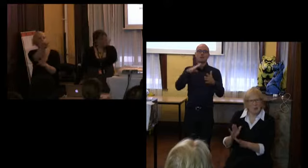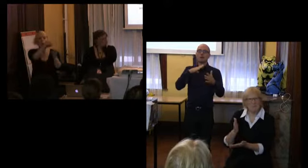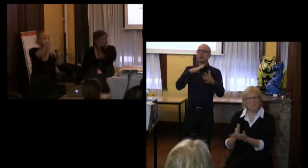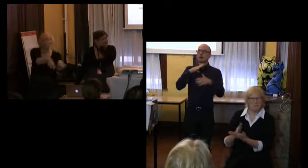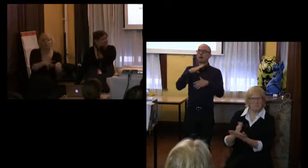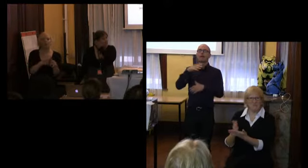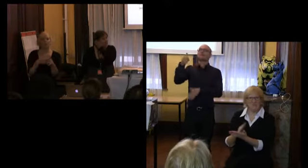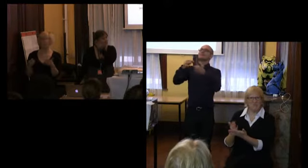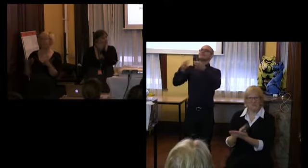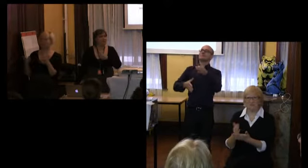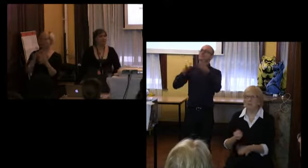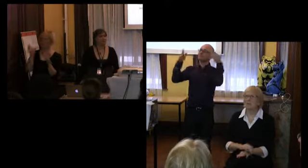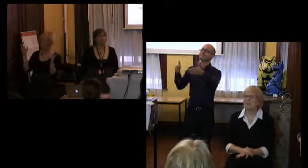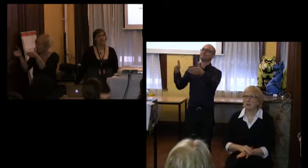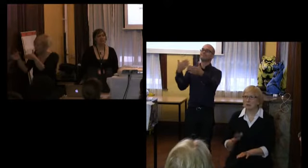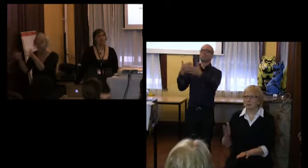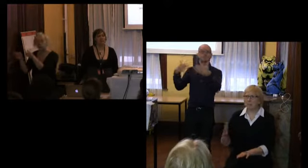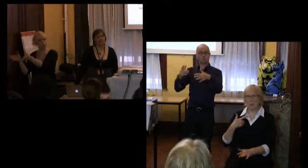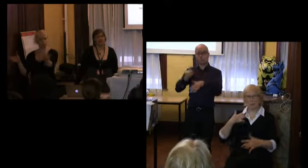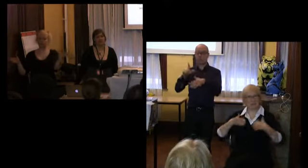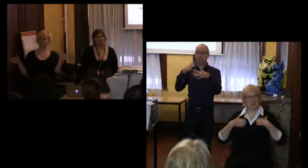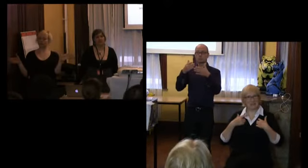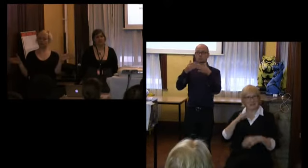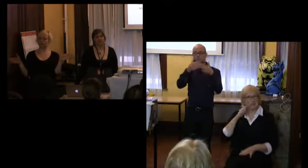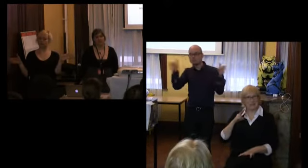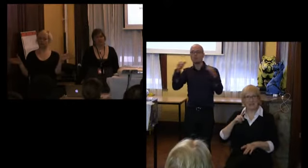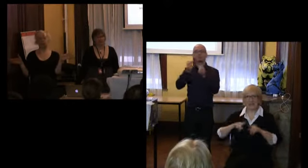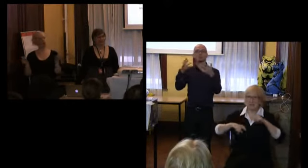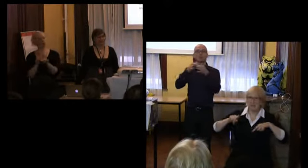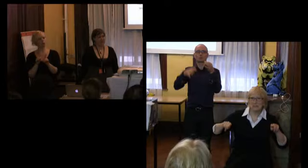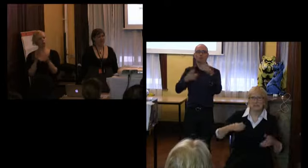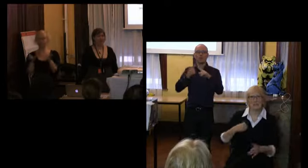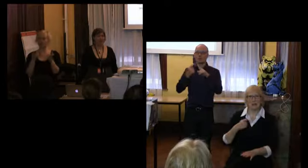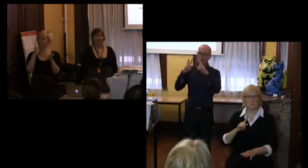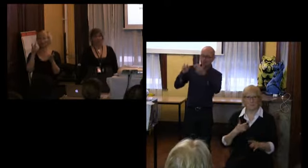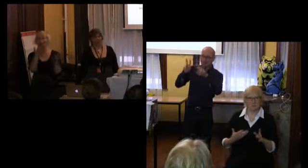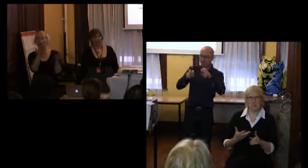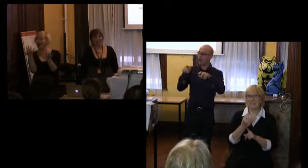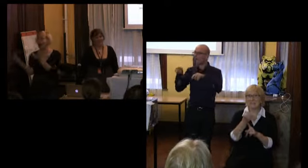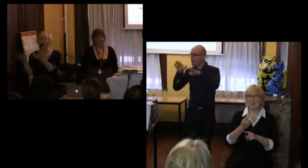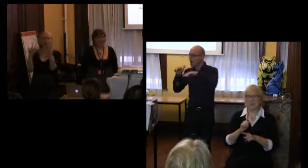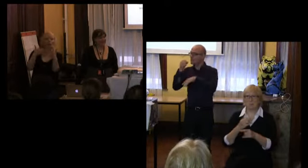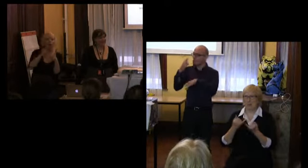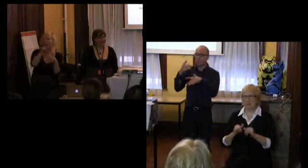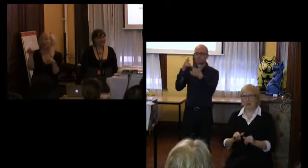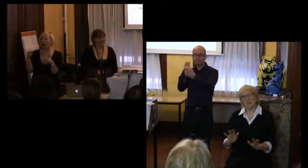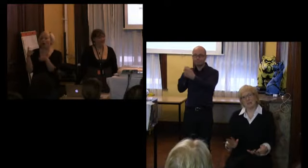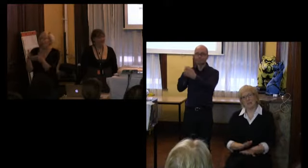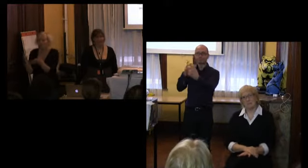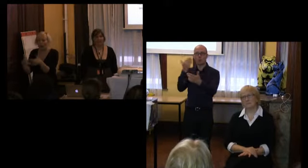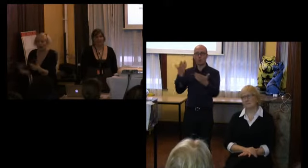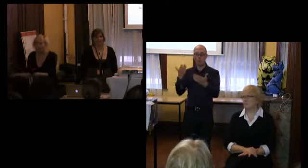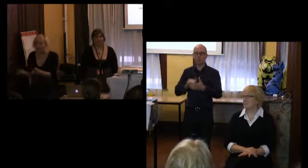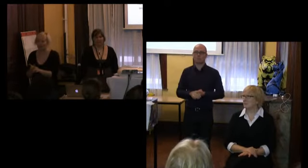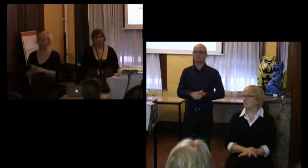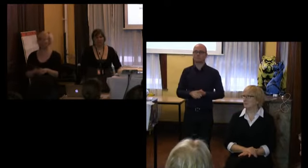only one solution, there's only several, and it's interesting to see what's working and what's not working.